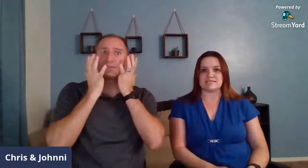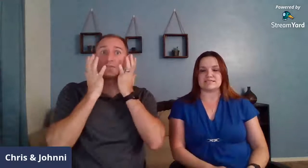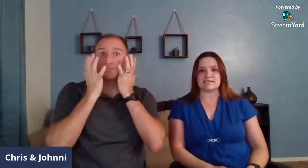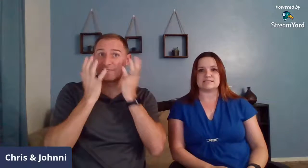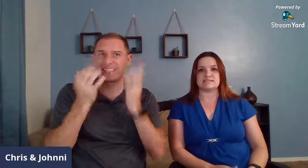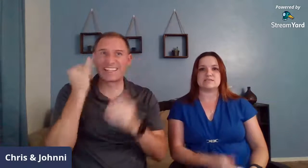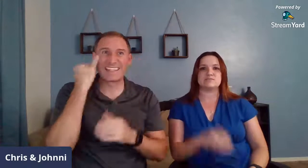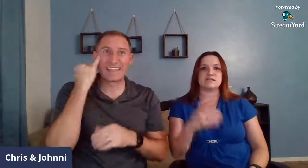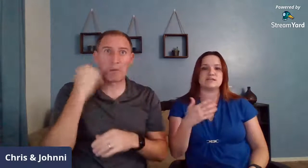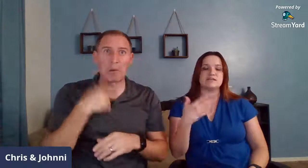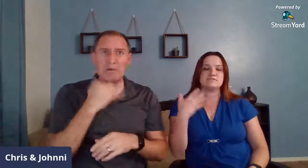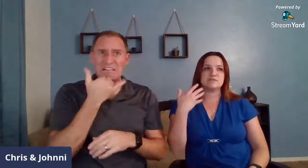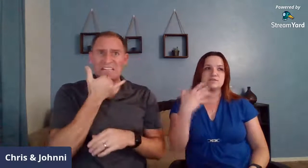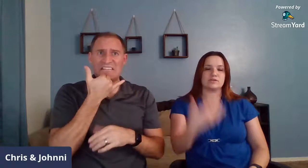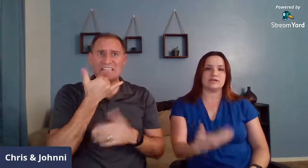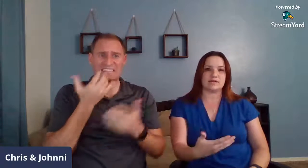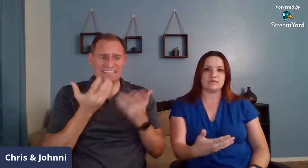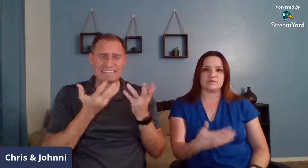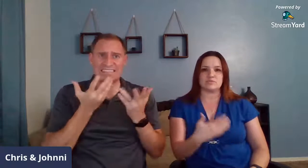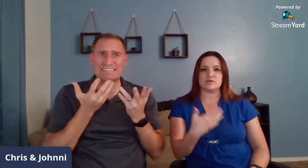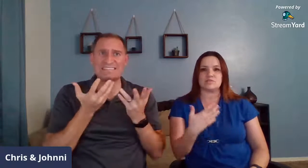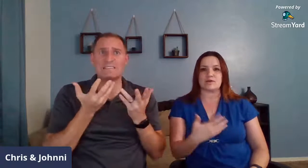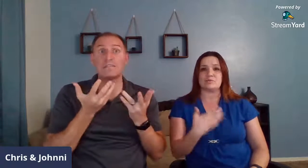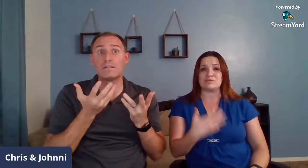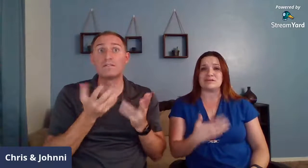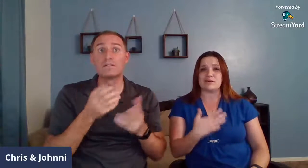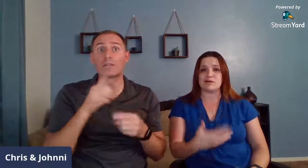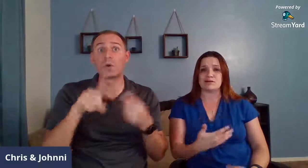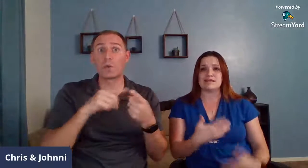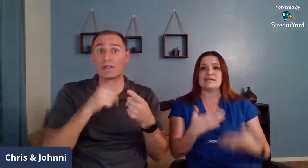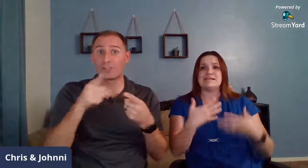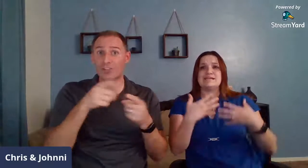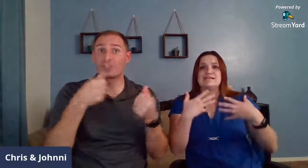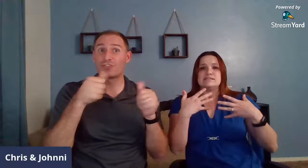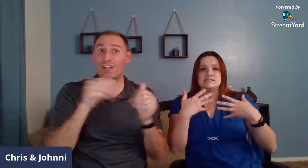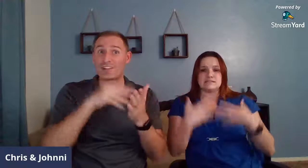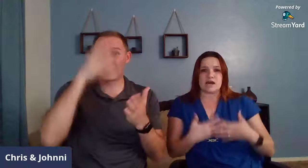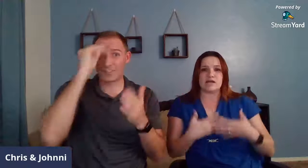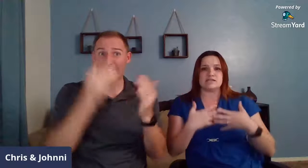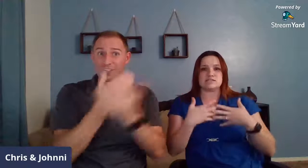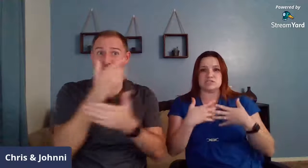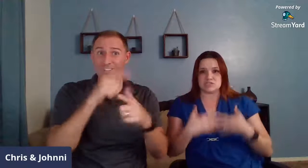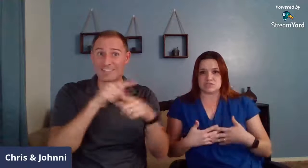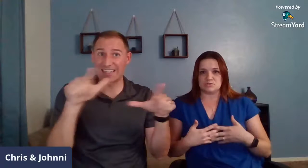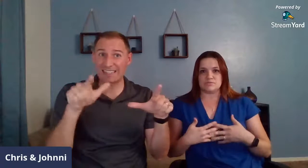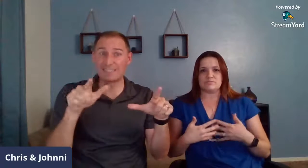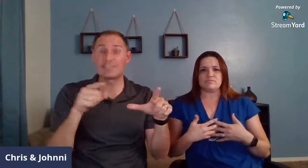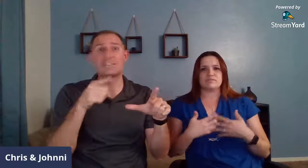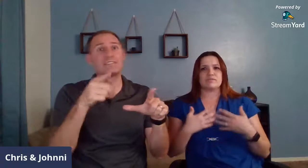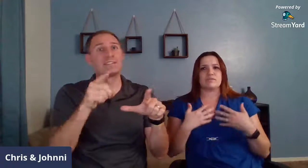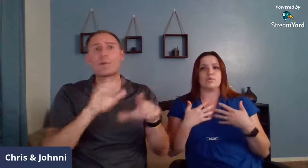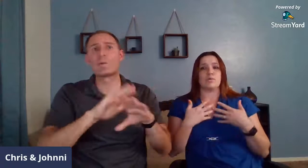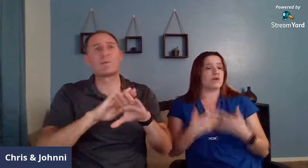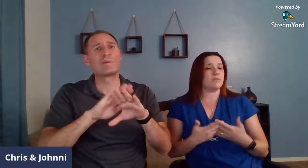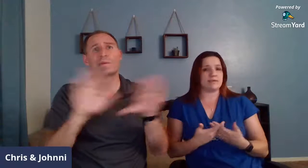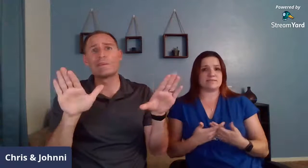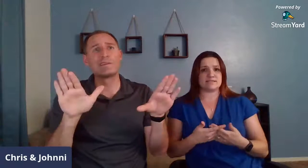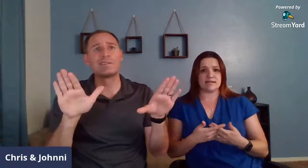and things. And that's one of the things when you're learning a language, you want to try really hard not to do. We all make